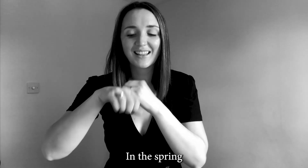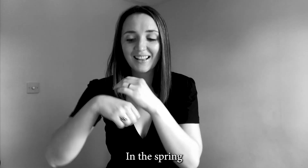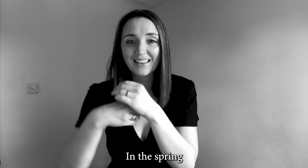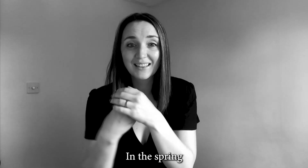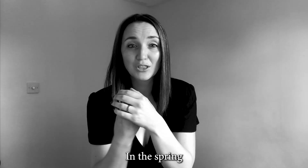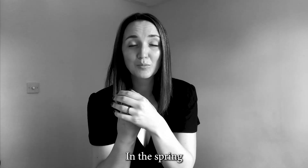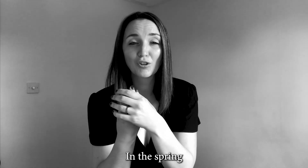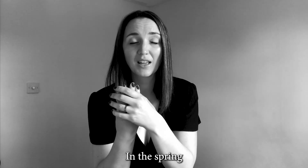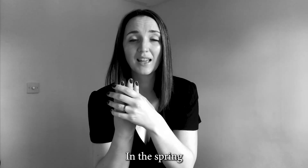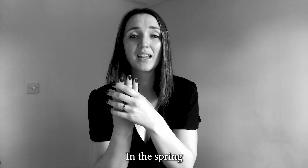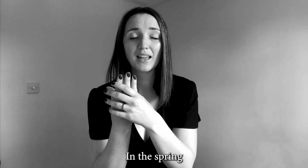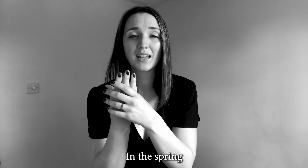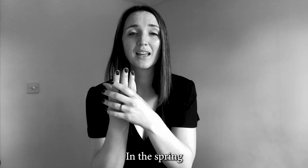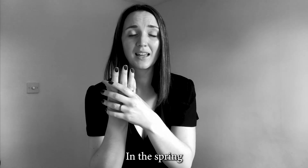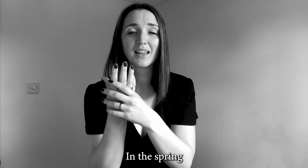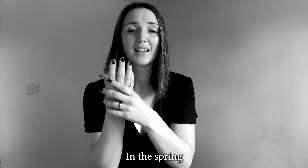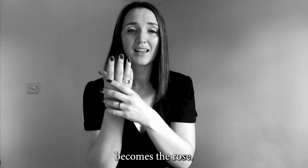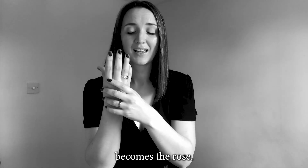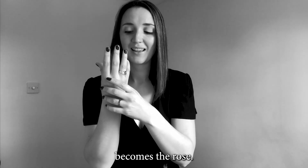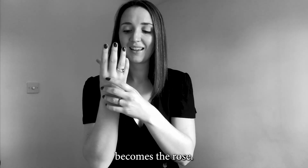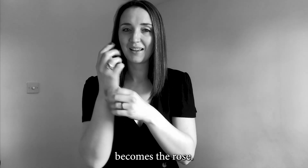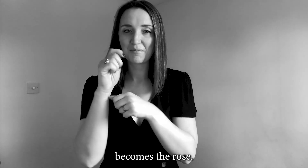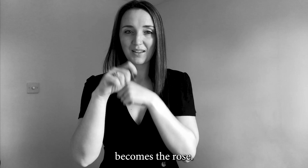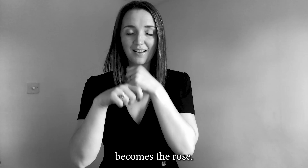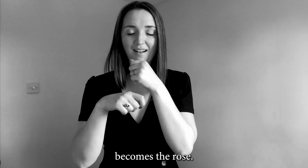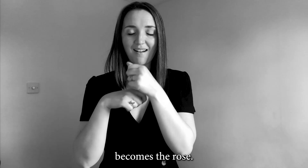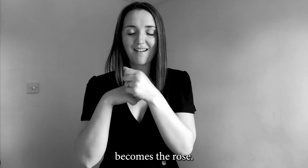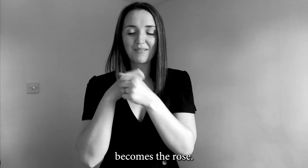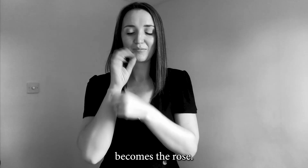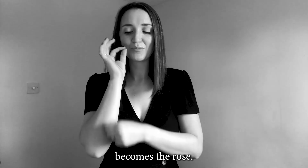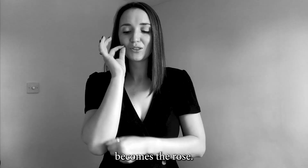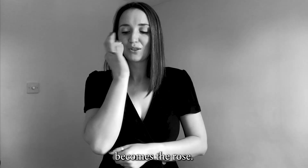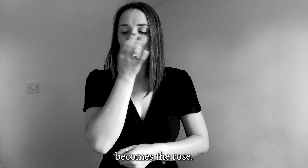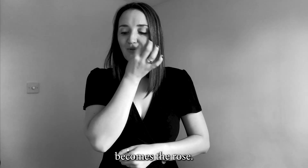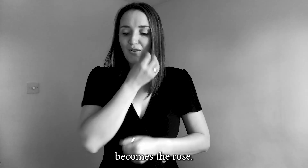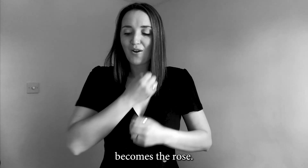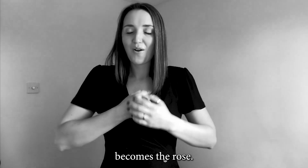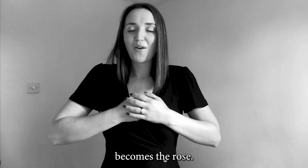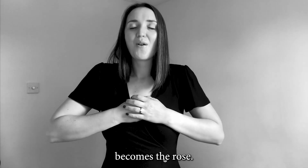In the spring becomes the rose.